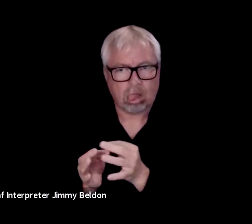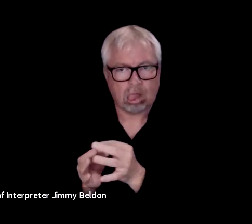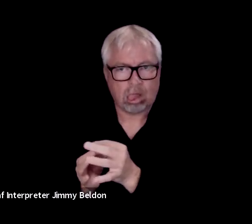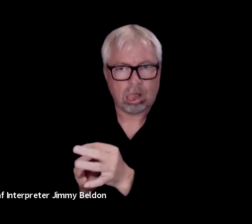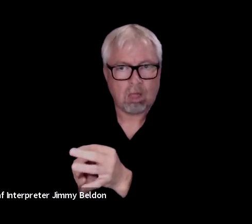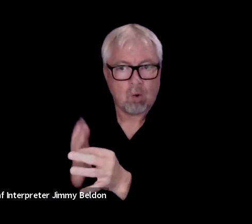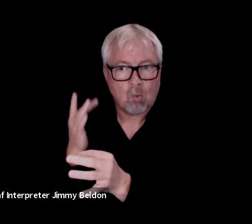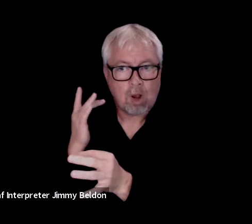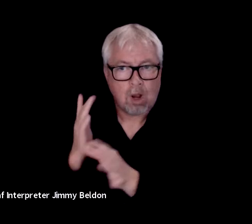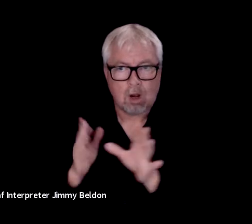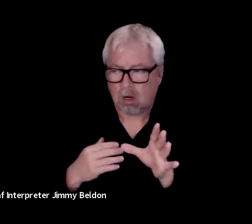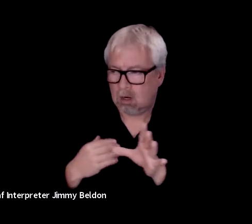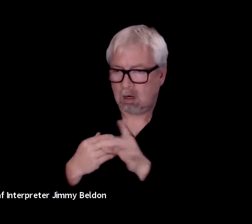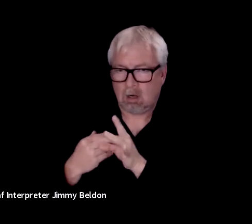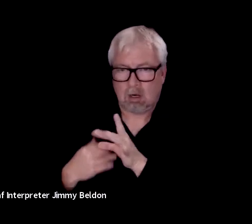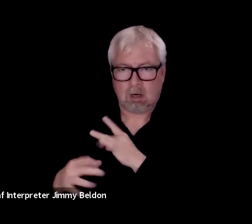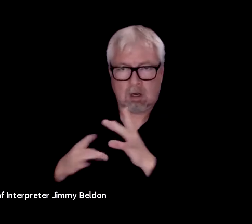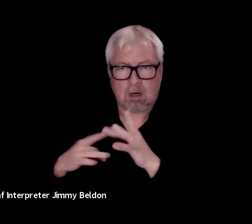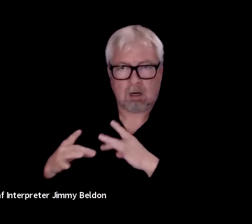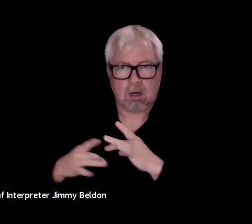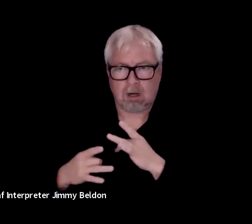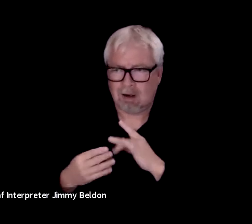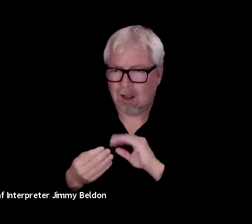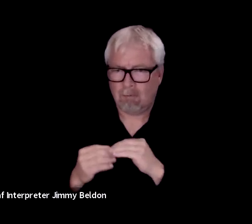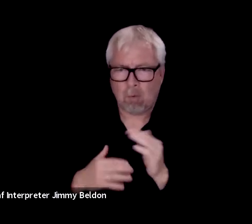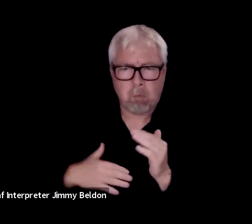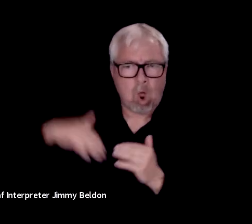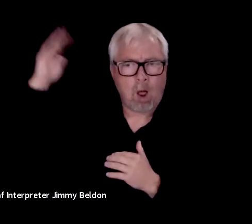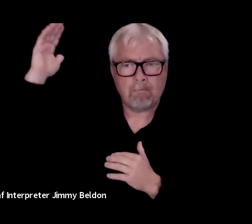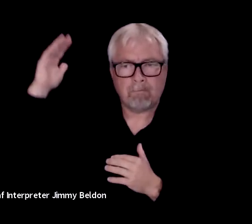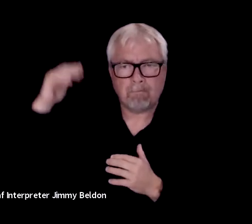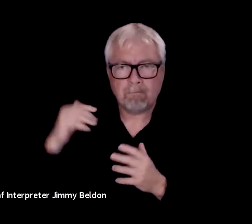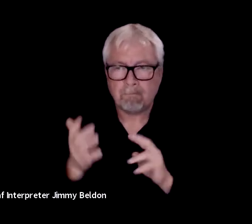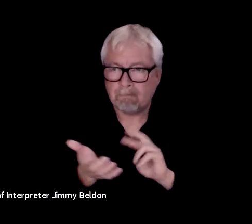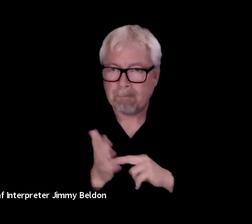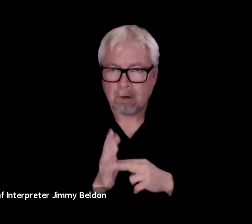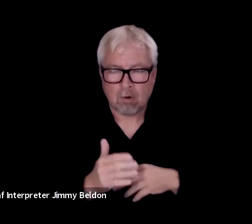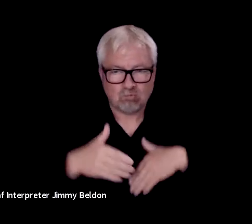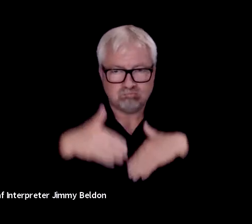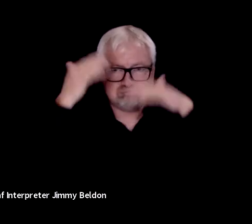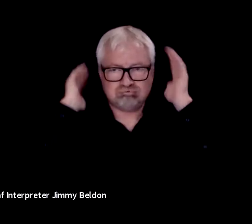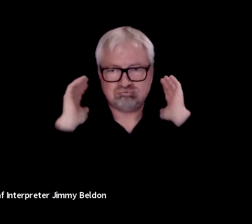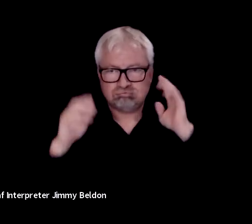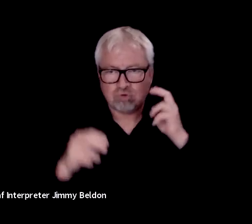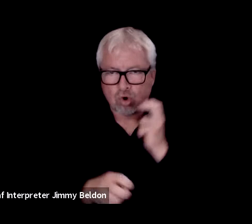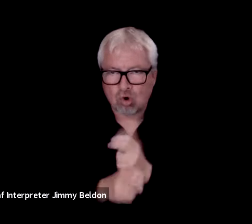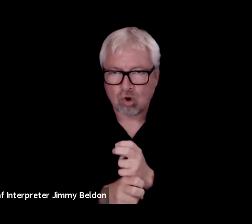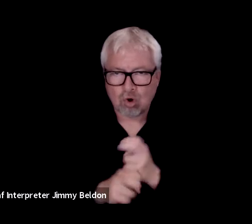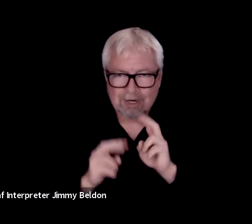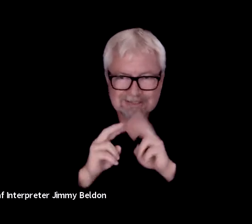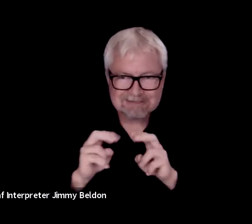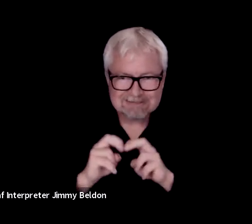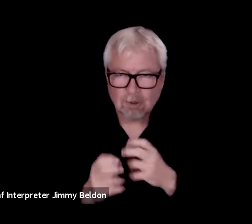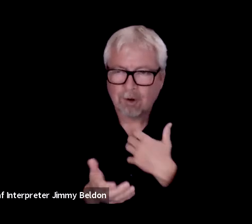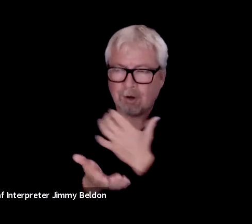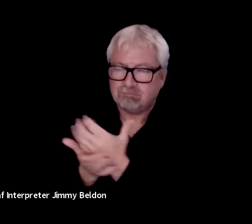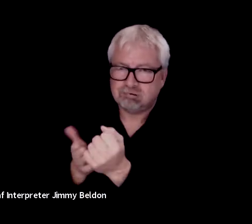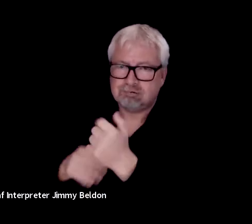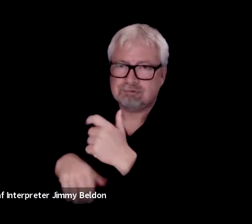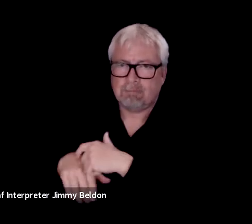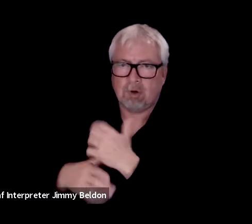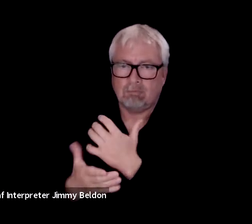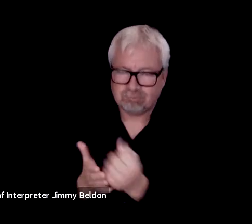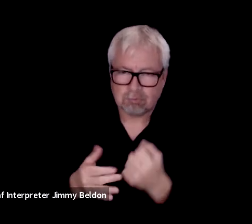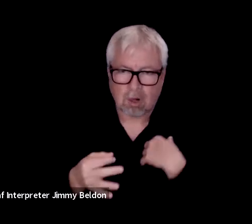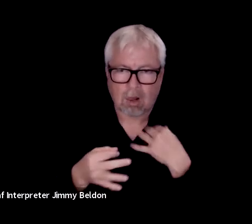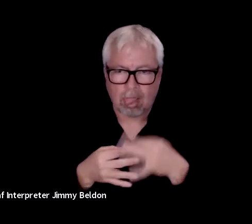pandemic. But as we've had time, and we did have time, especially during that brief but wonderful window when cases were